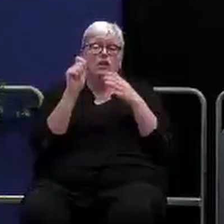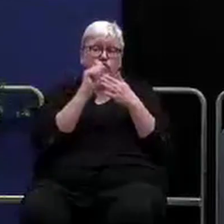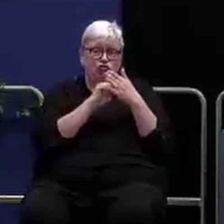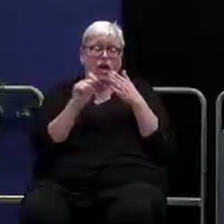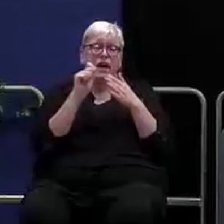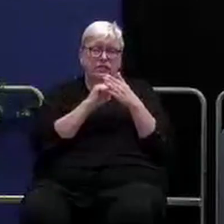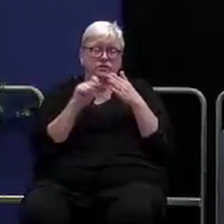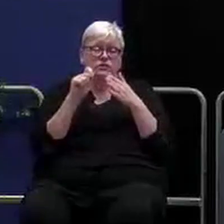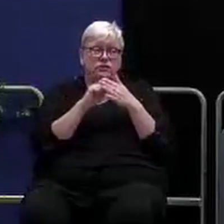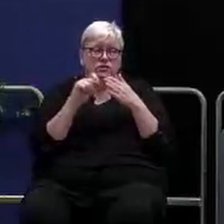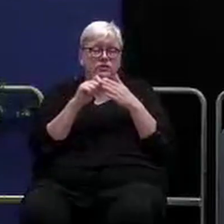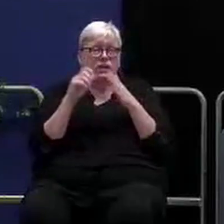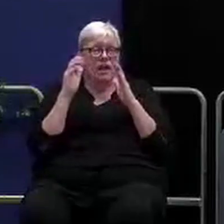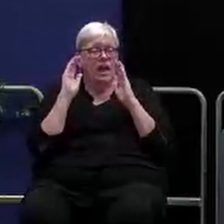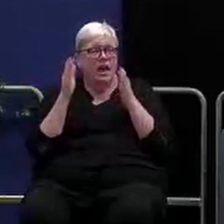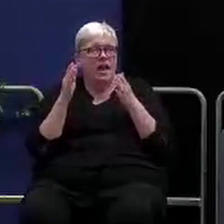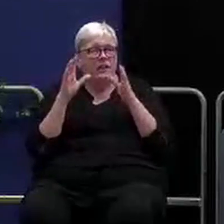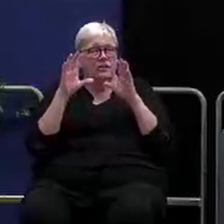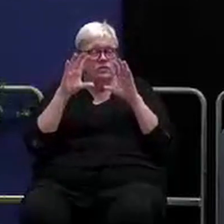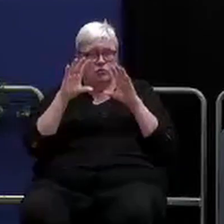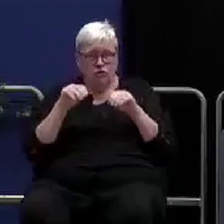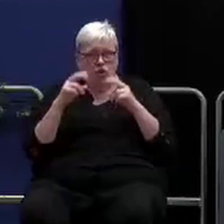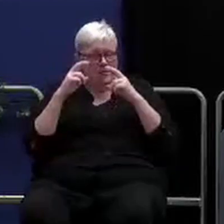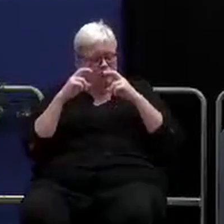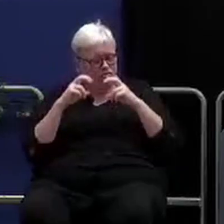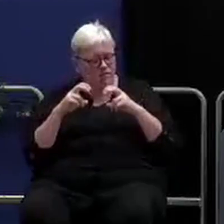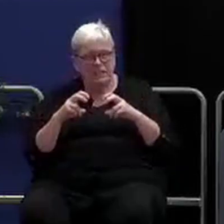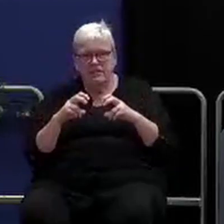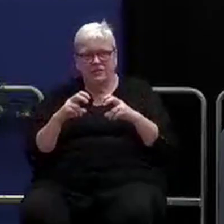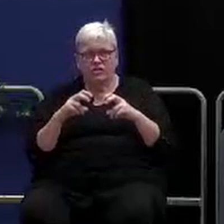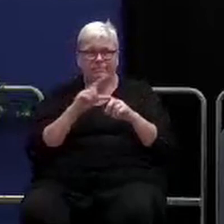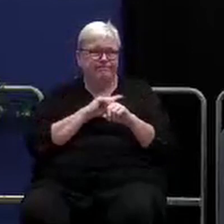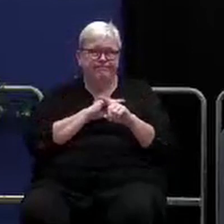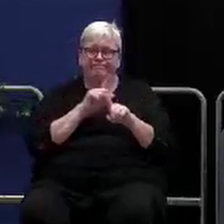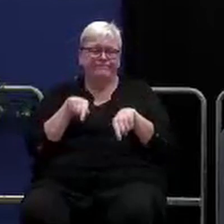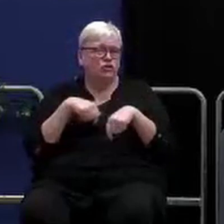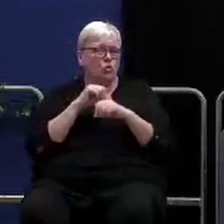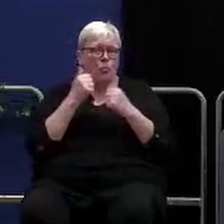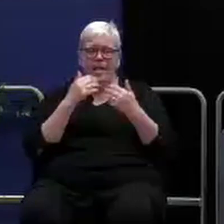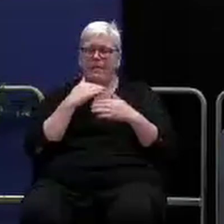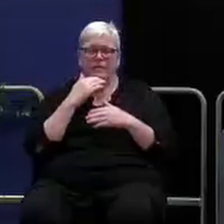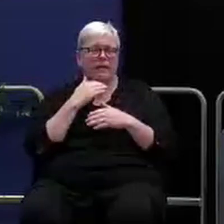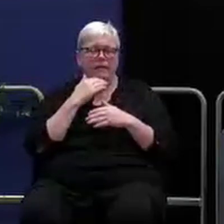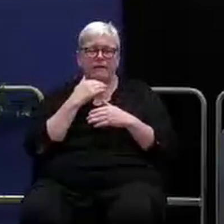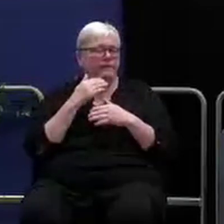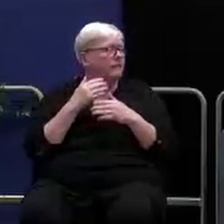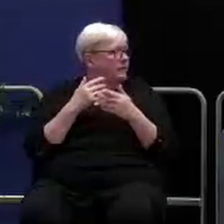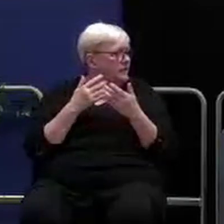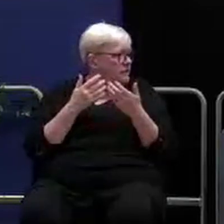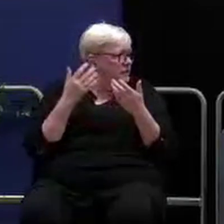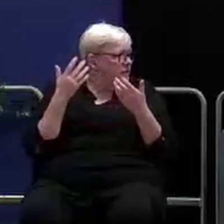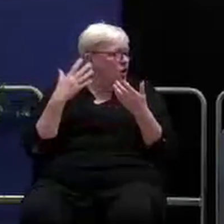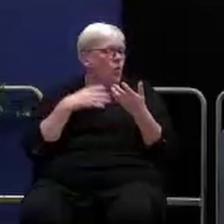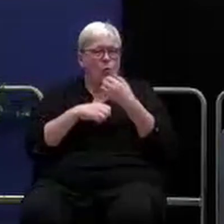I had to stop my research because I wasn't well enough, and we moved, and I thought, right, now I'm going to be a